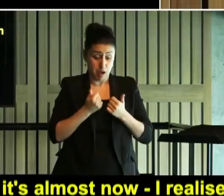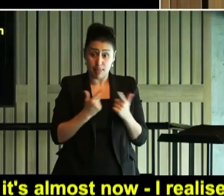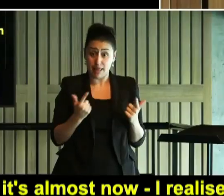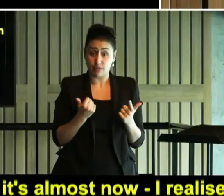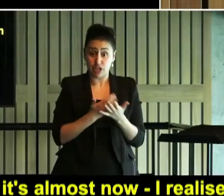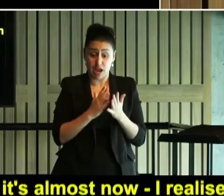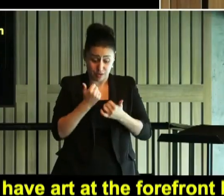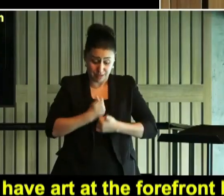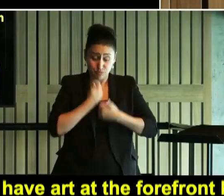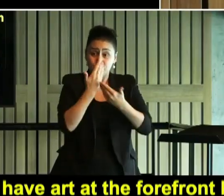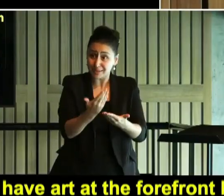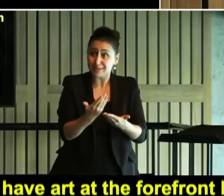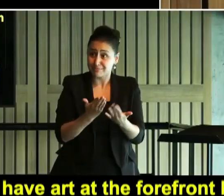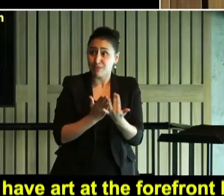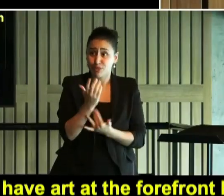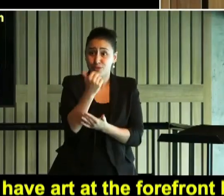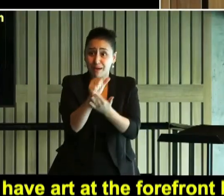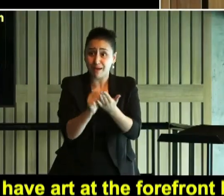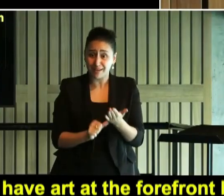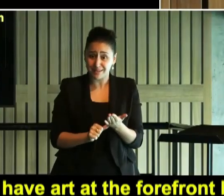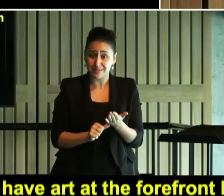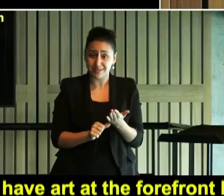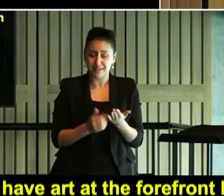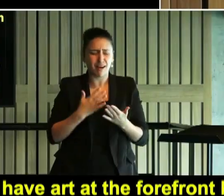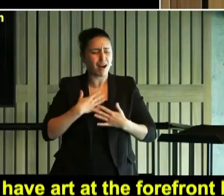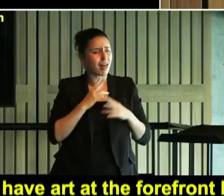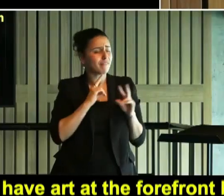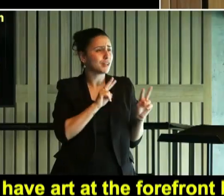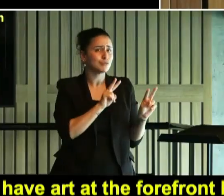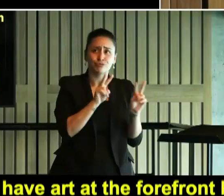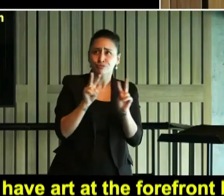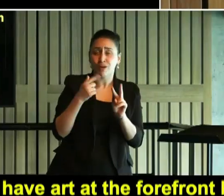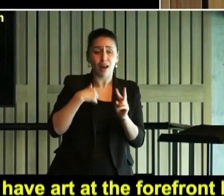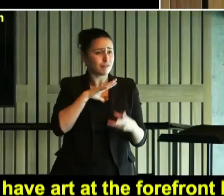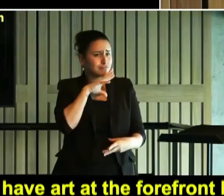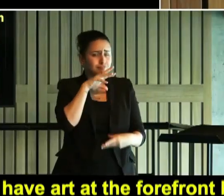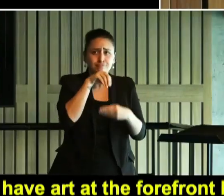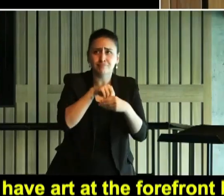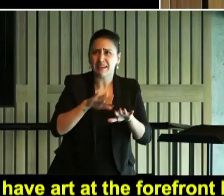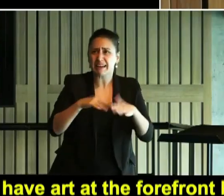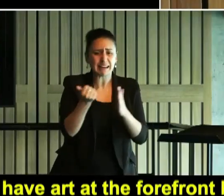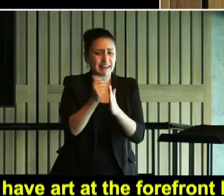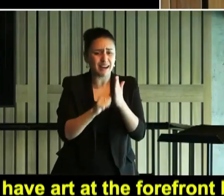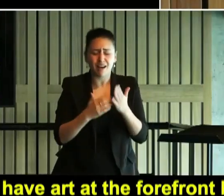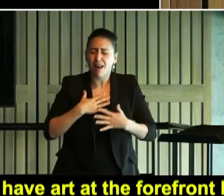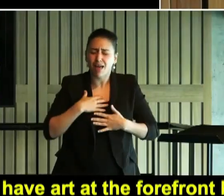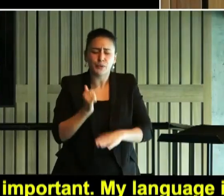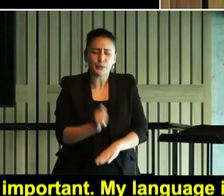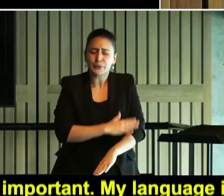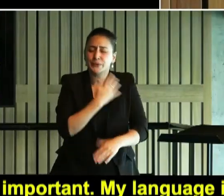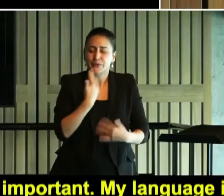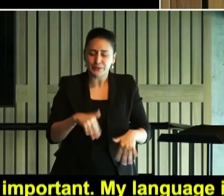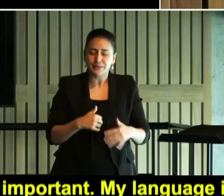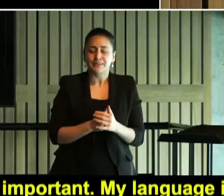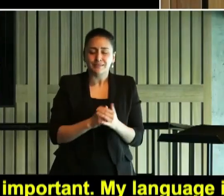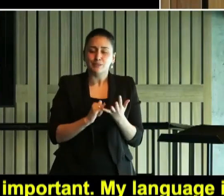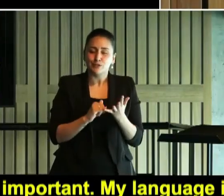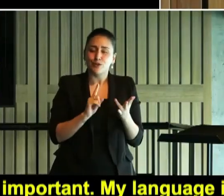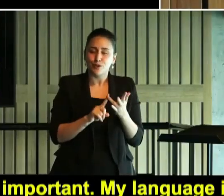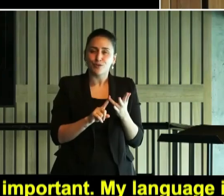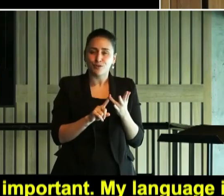language is through art, and I love looking at art and being part of any artistic practice. So I feel